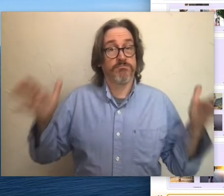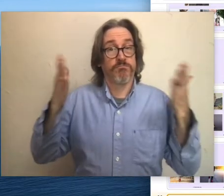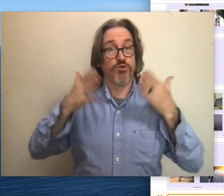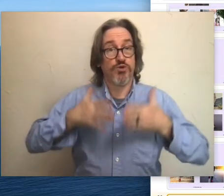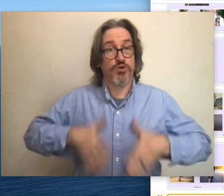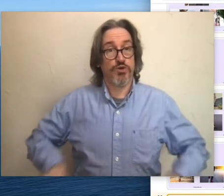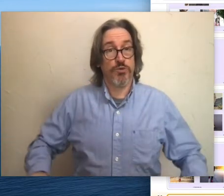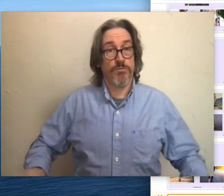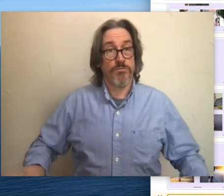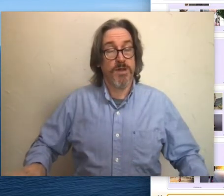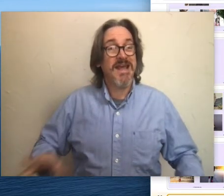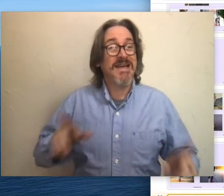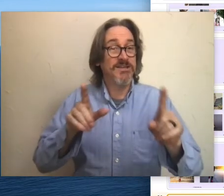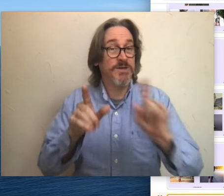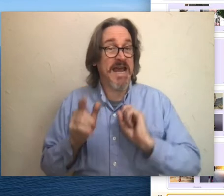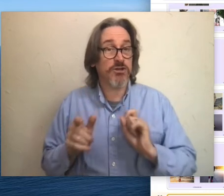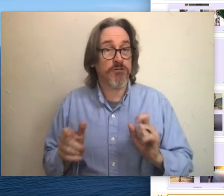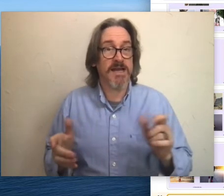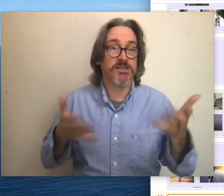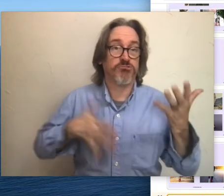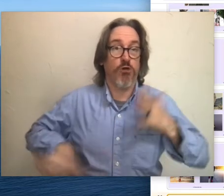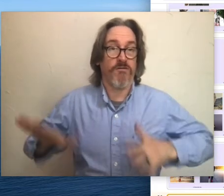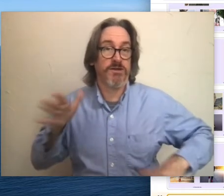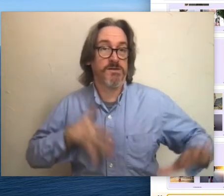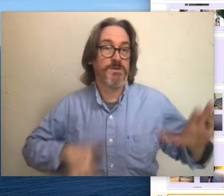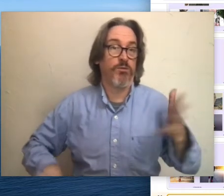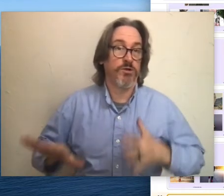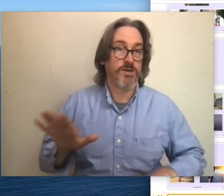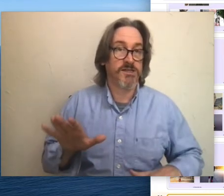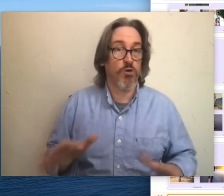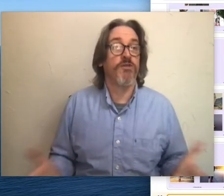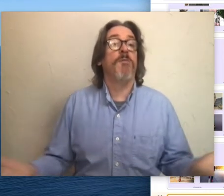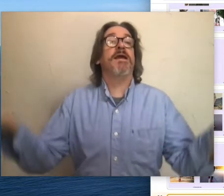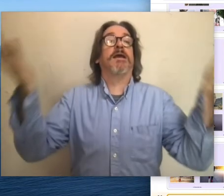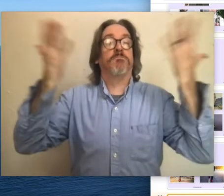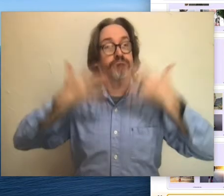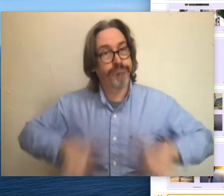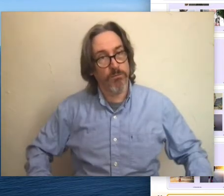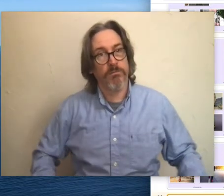Dress, shum. To get dressed, oftentimes people will do this, or